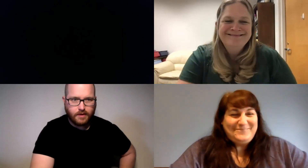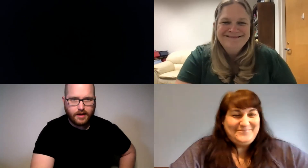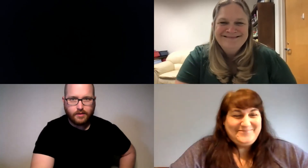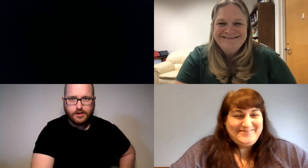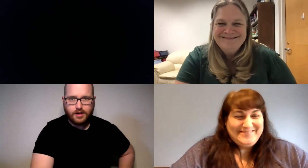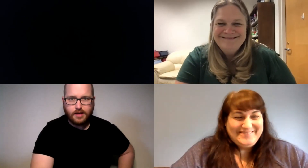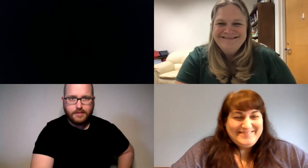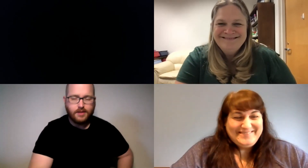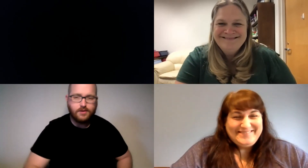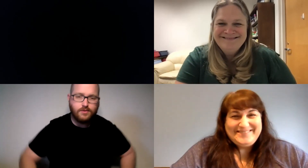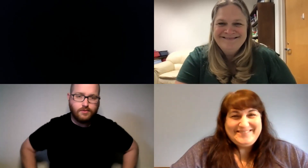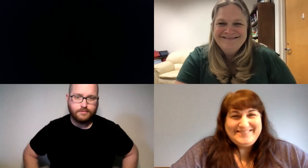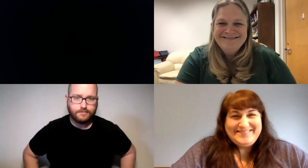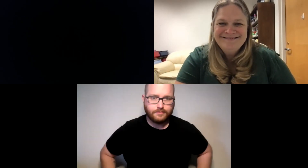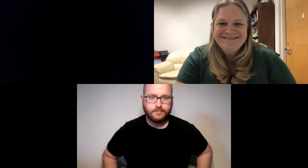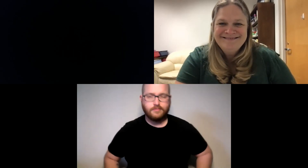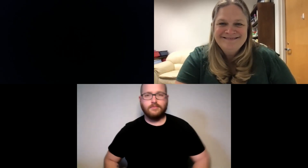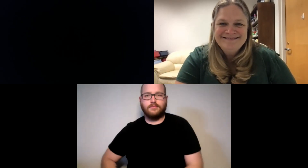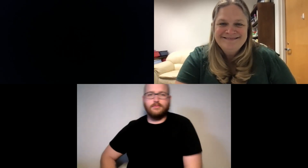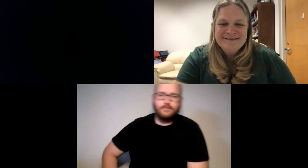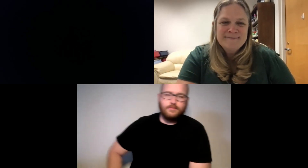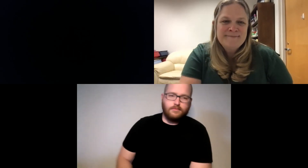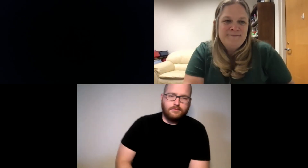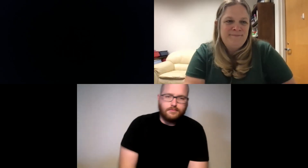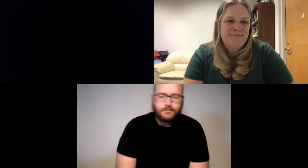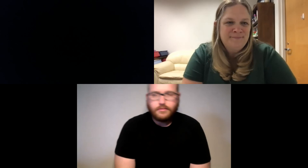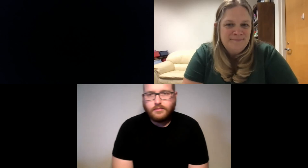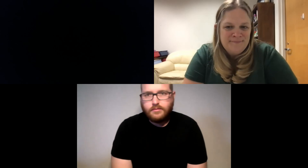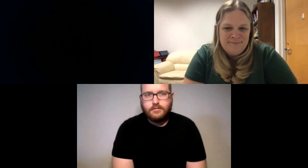All right, great job. Thank you.